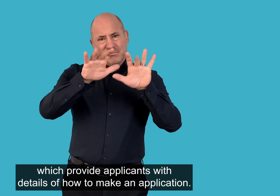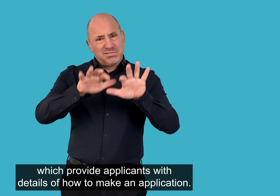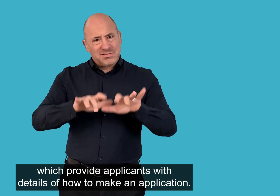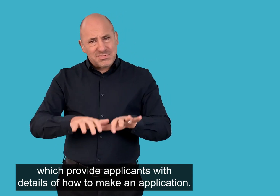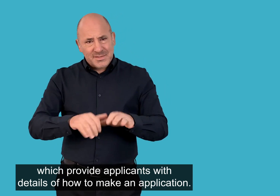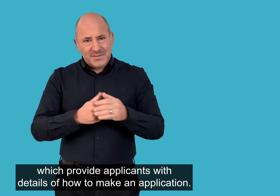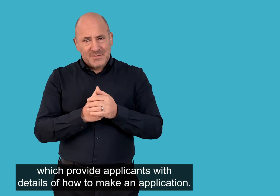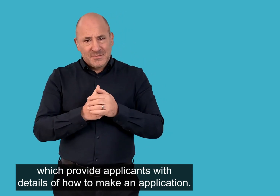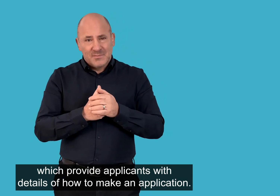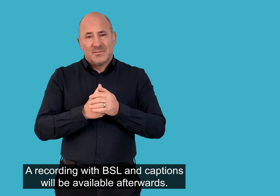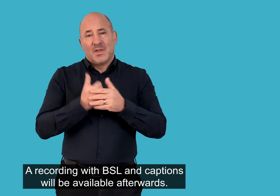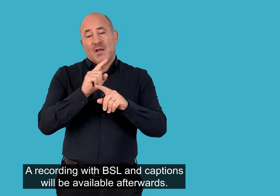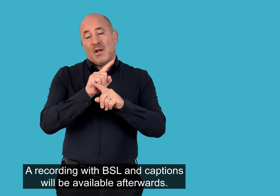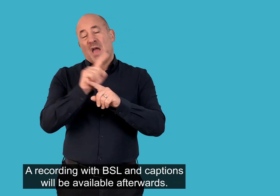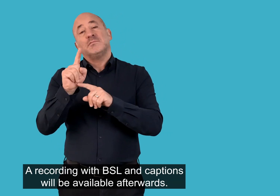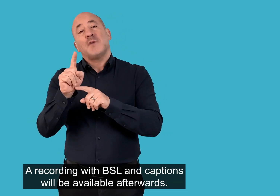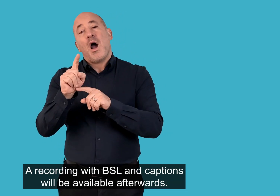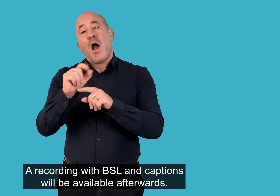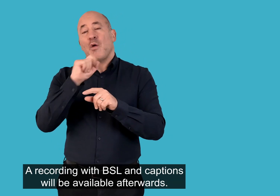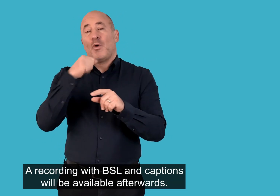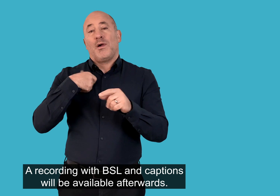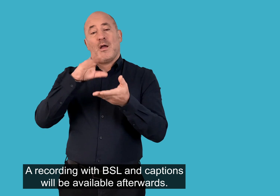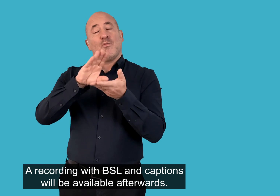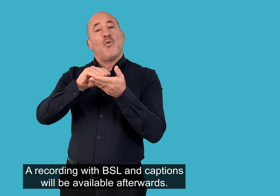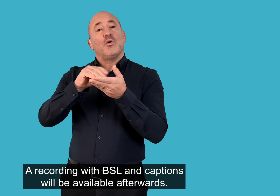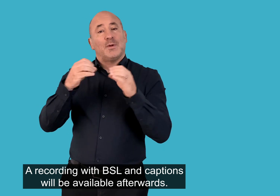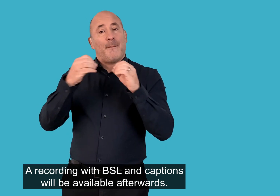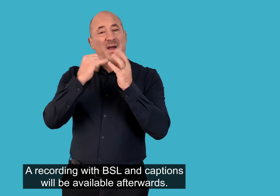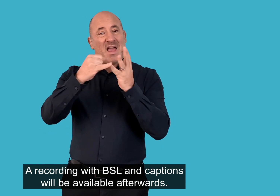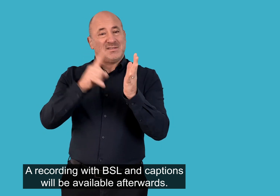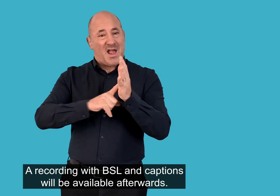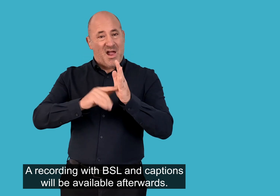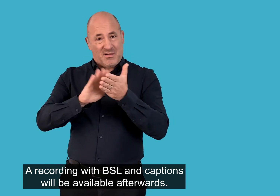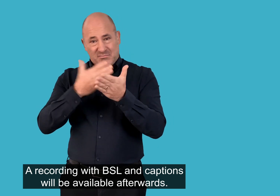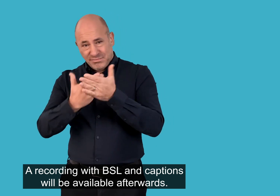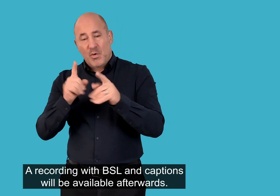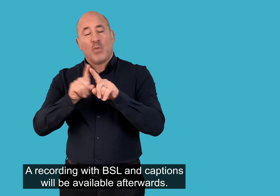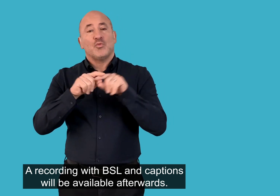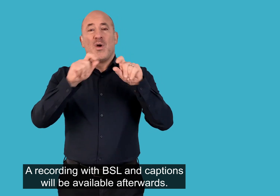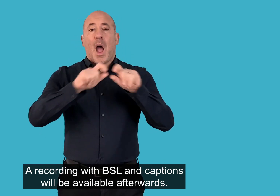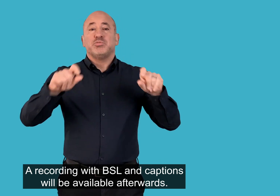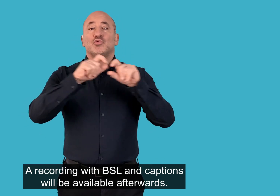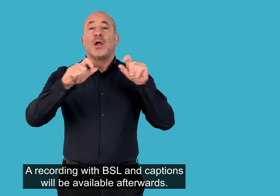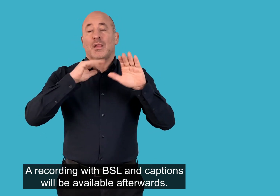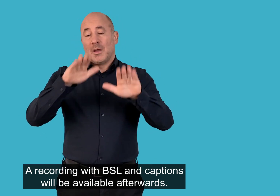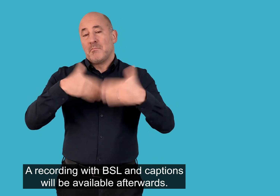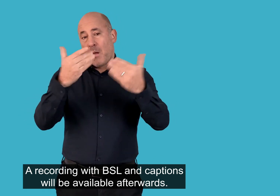an application. A recording with BSL and captions will be available afterwards.